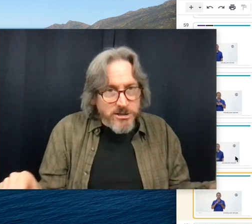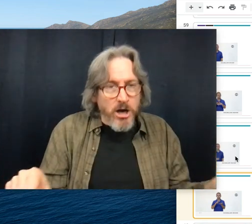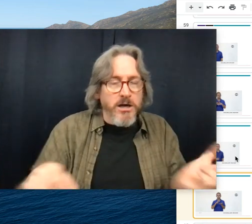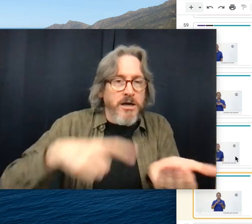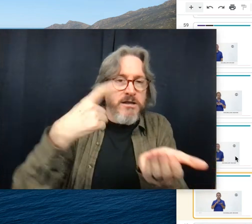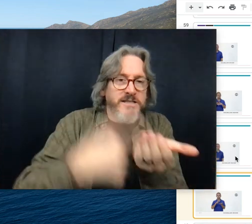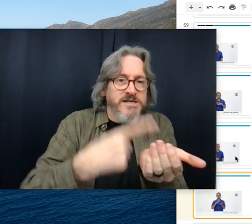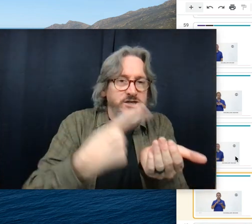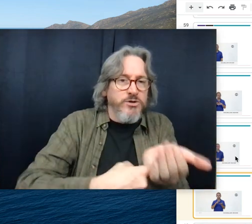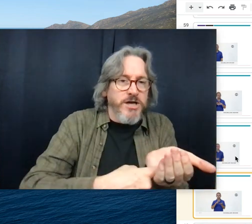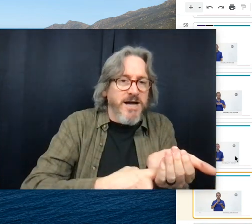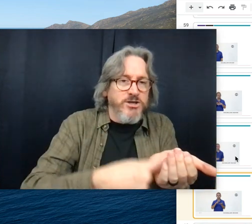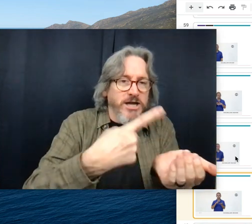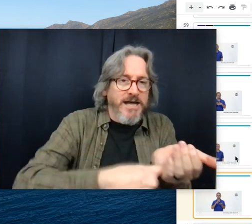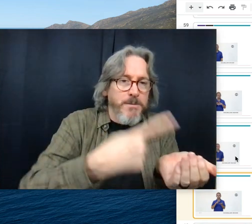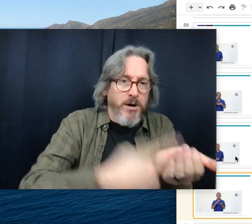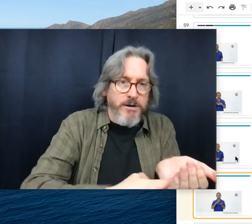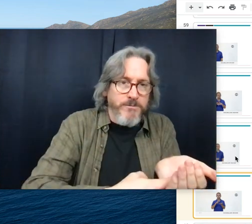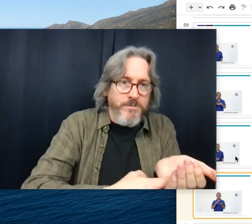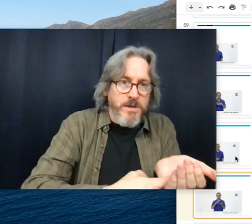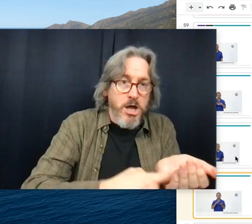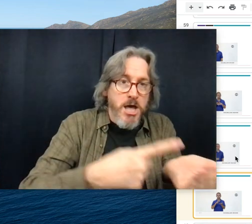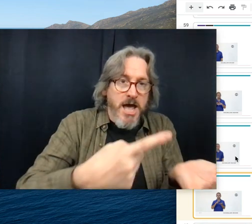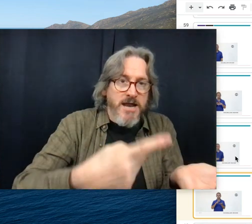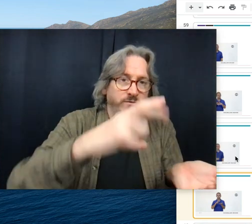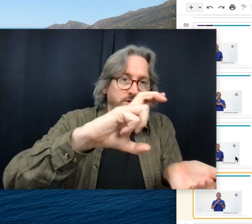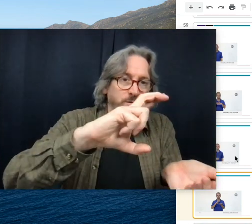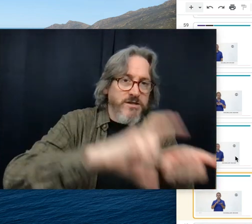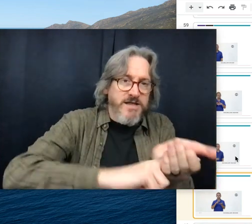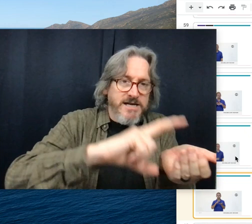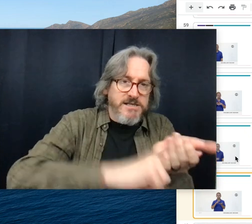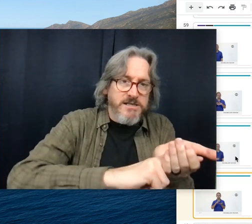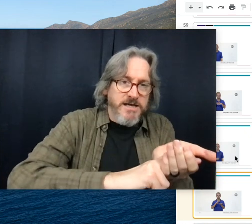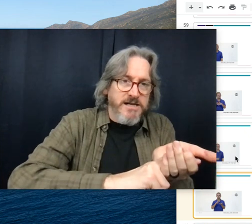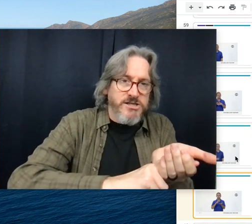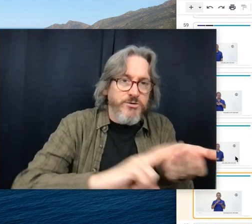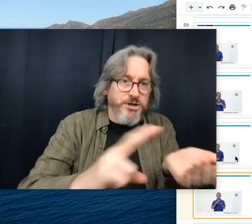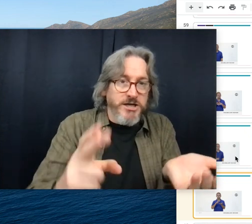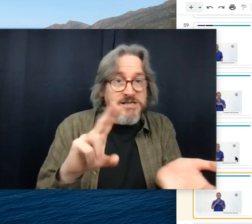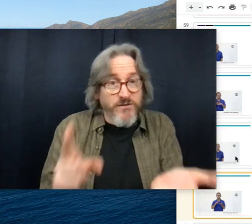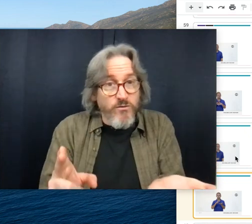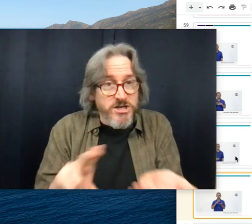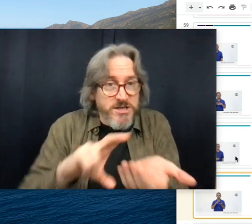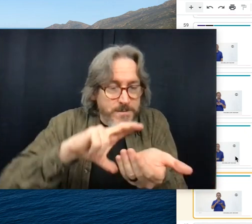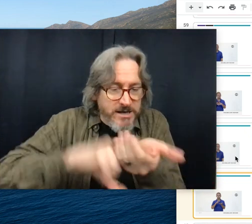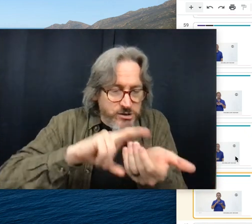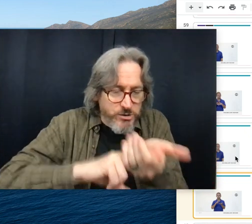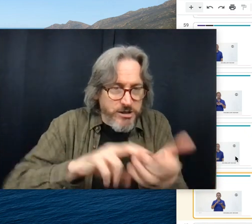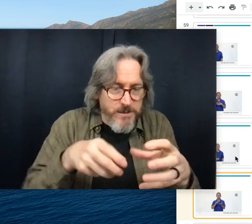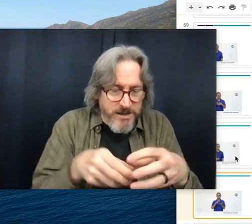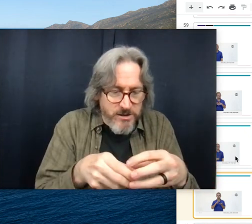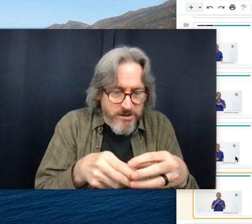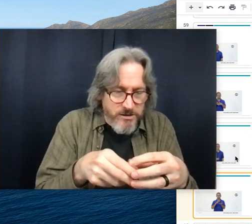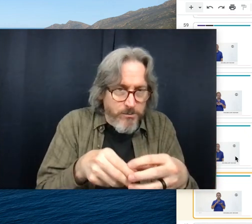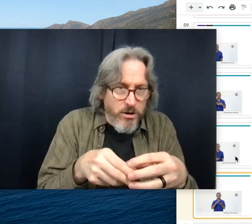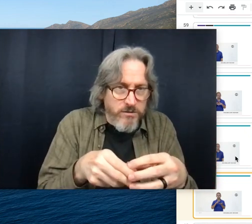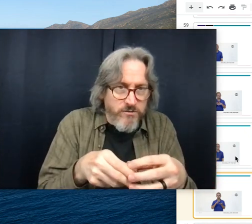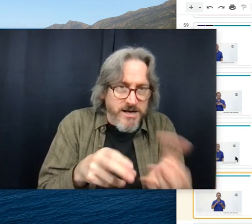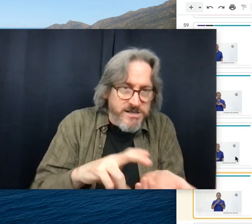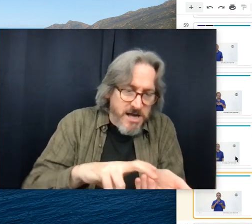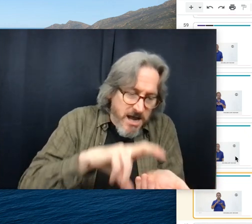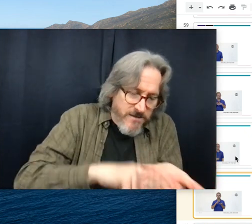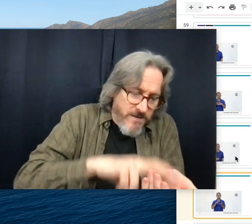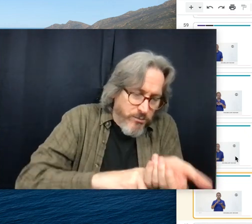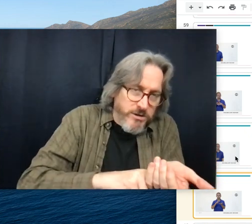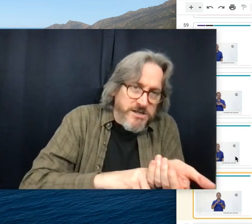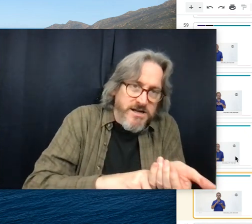be hot dog. This is usually hot dog in a bun. And if we do this, it's sushi. Because if you watch them make sushi, they make the ball of